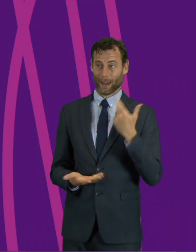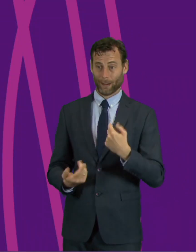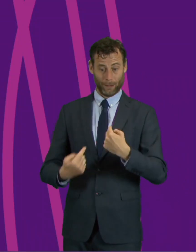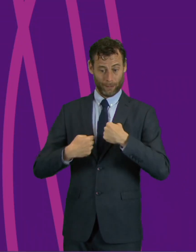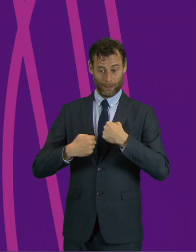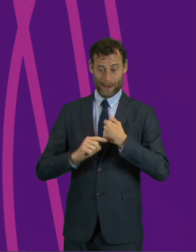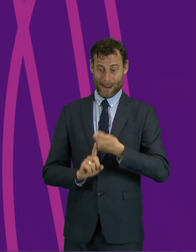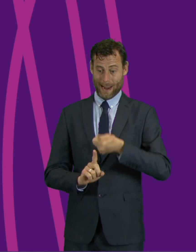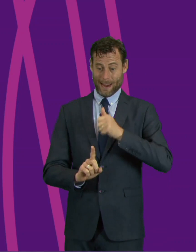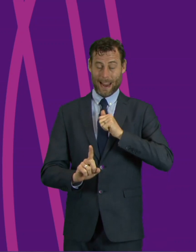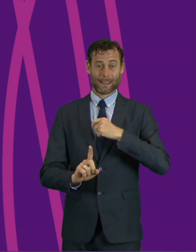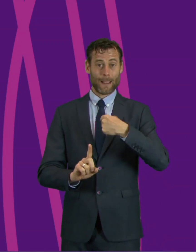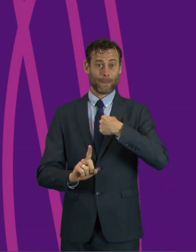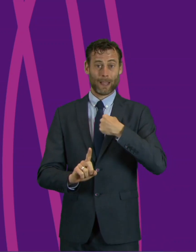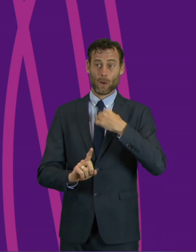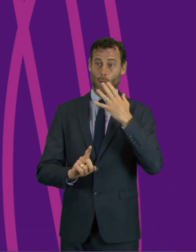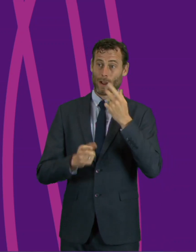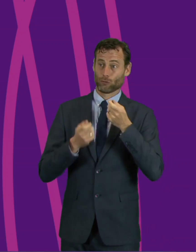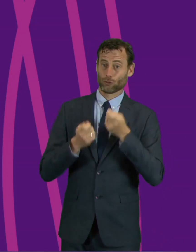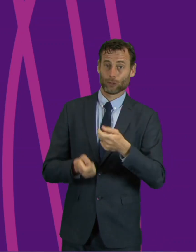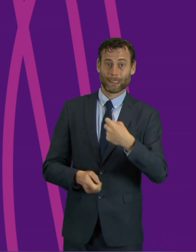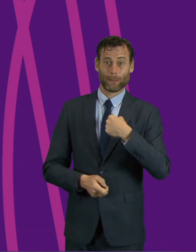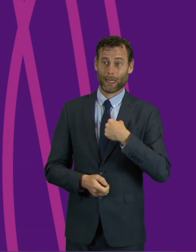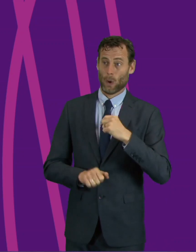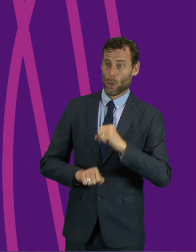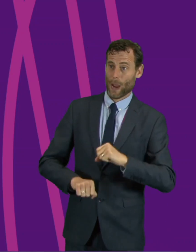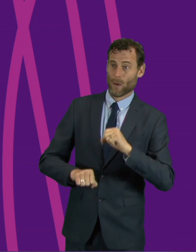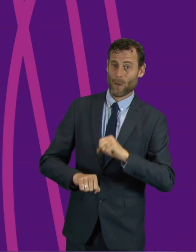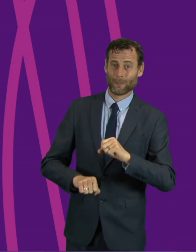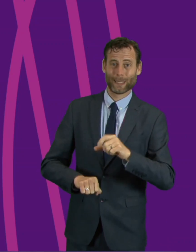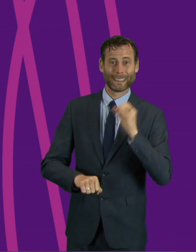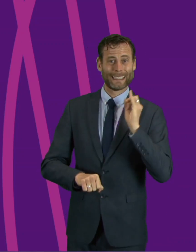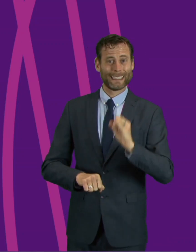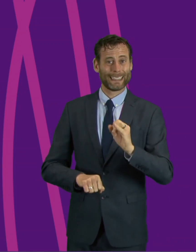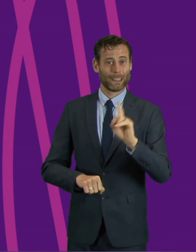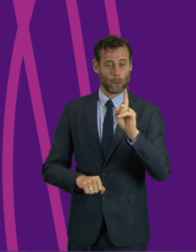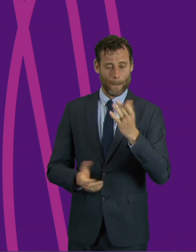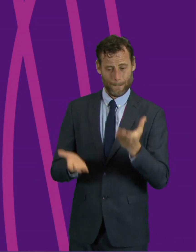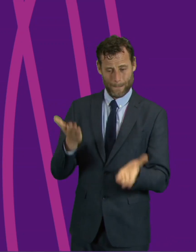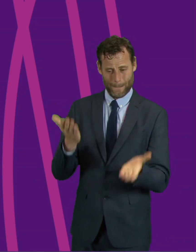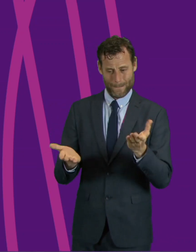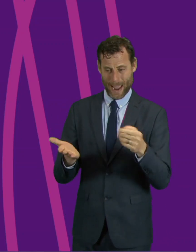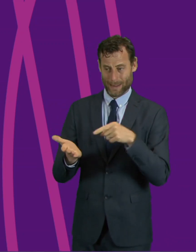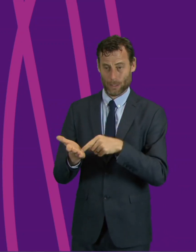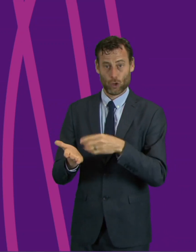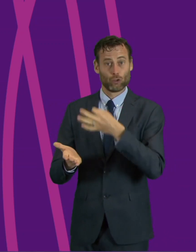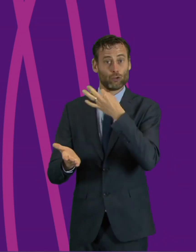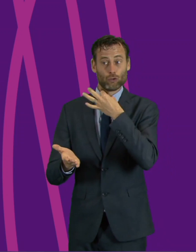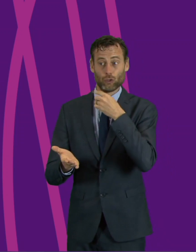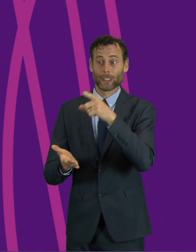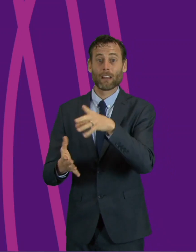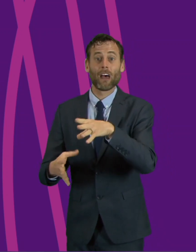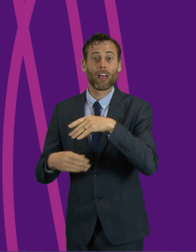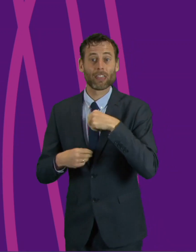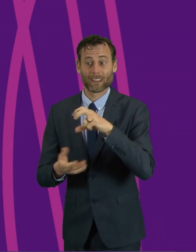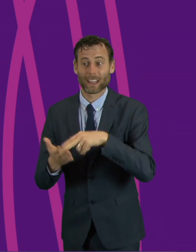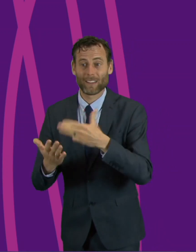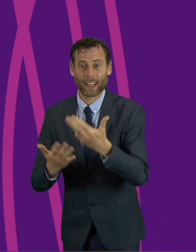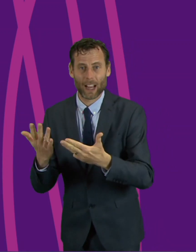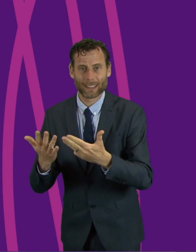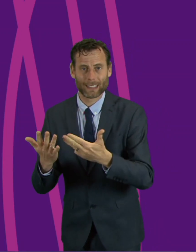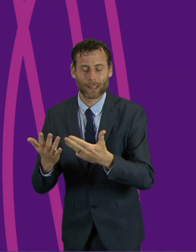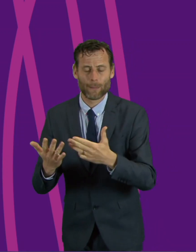harms that are being done to the population, trying to deal with the harm of the virus, but then also try to mitigate the harms of what we're doing to deal with the